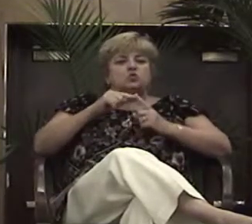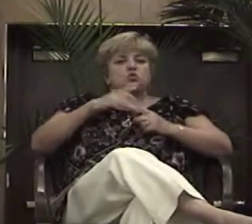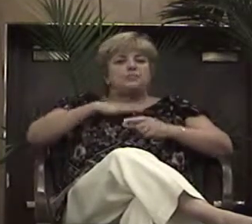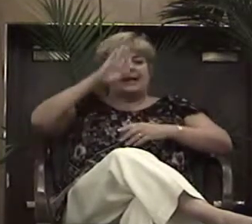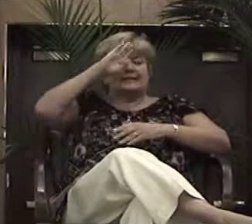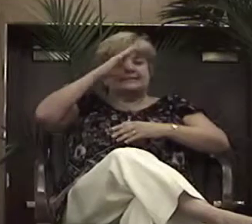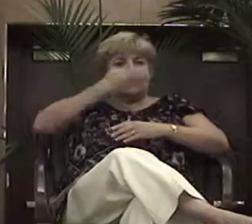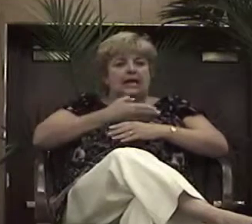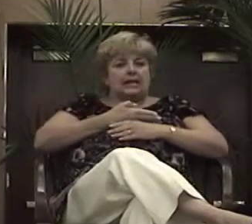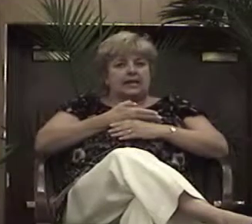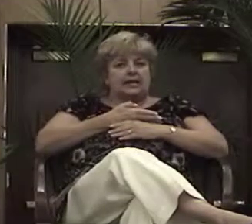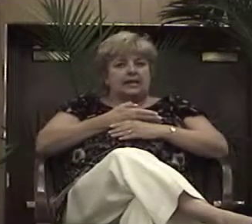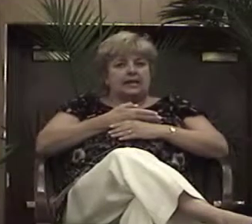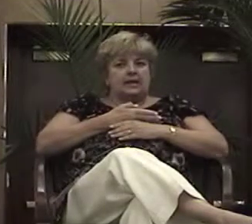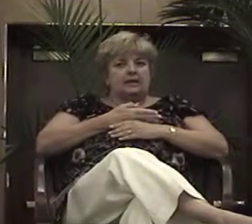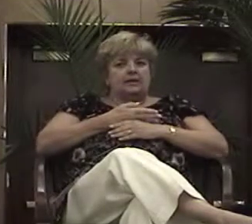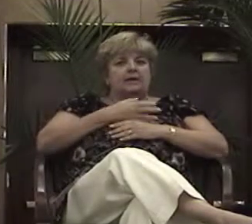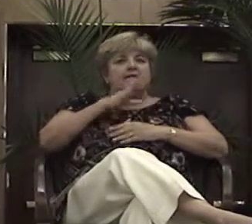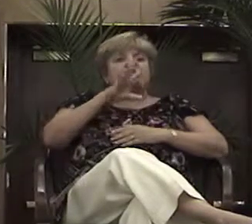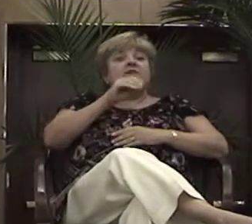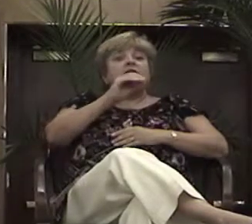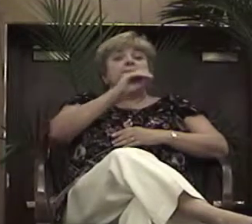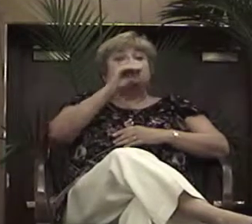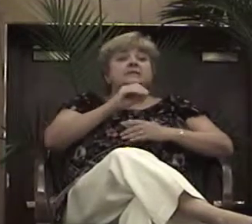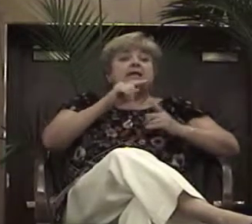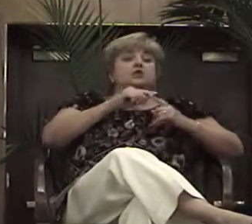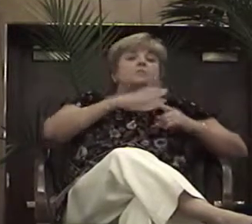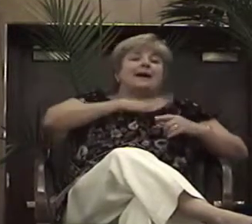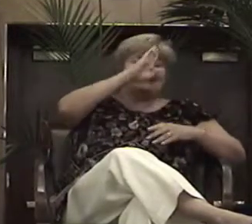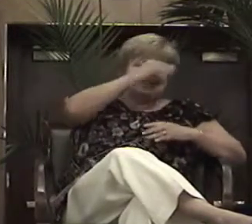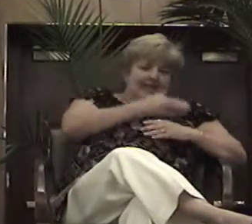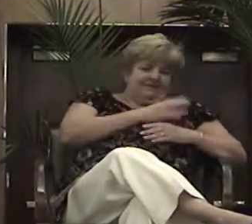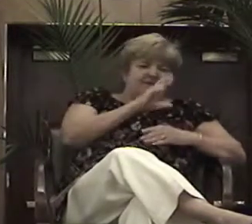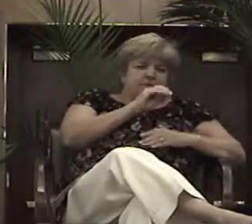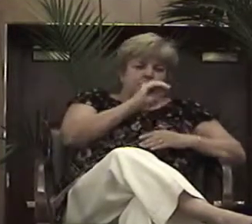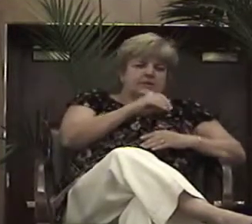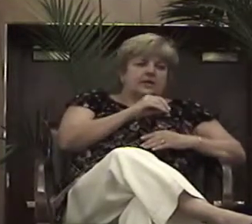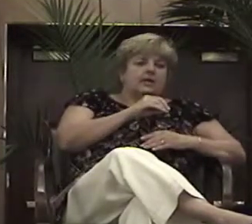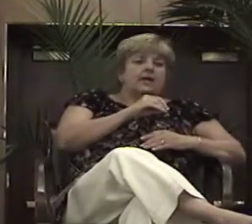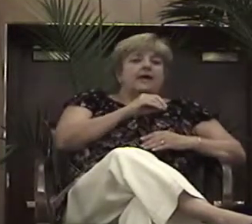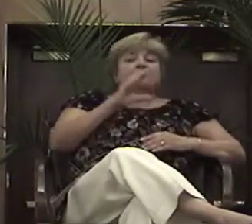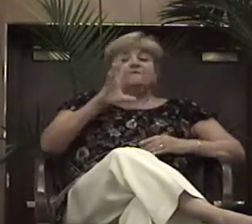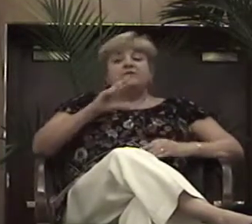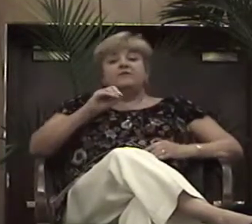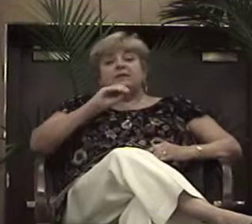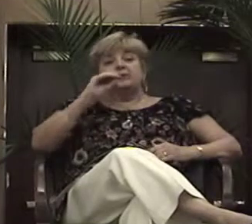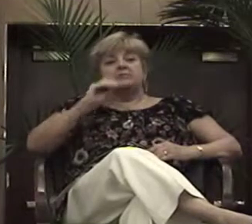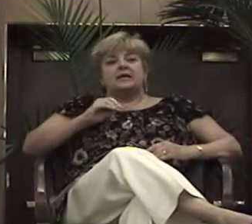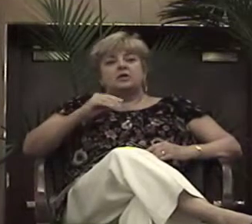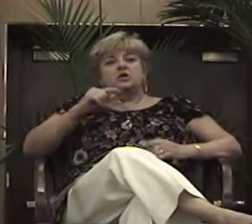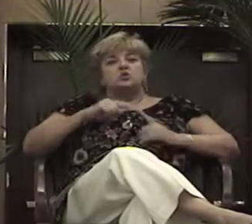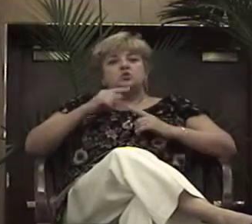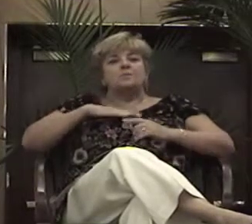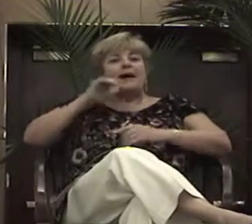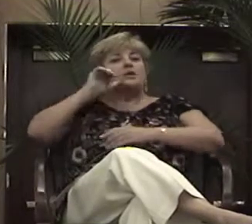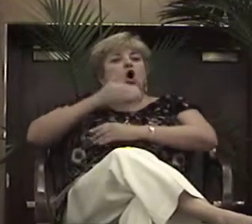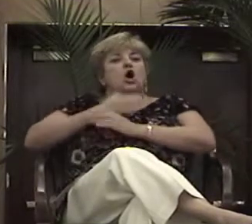my estate 50% to my son, Louis Ralph Fenimore, and 50% to my daughter-in-law, Linda Dawn Fenimore.